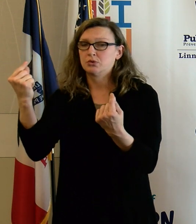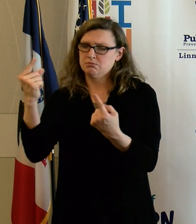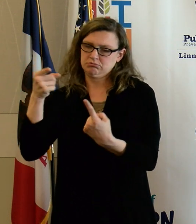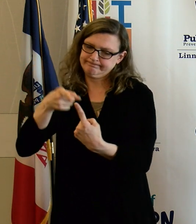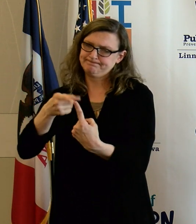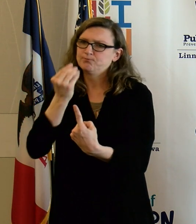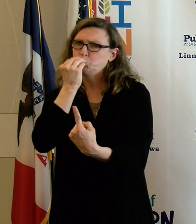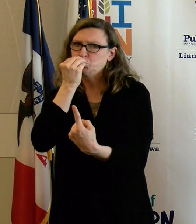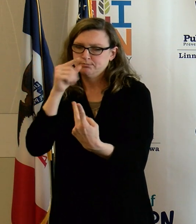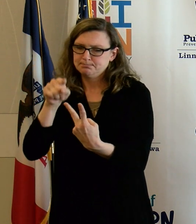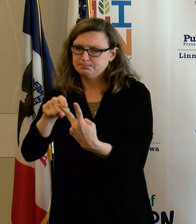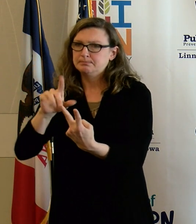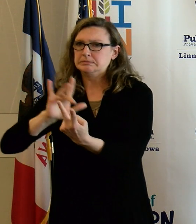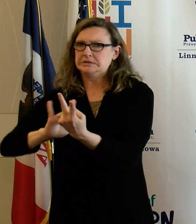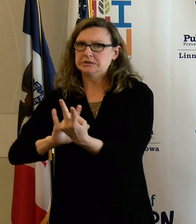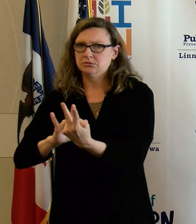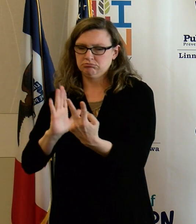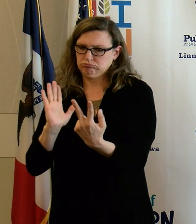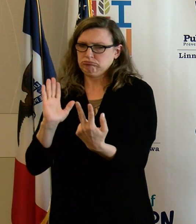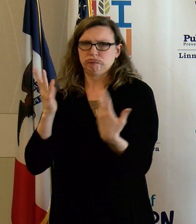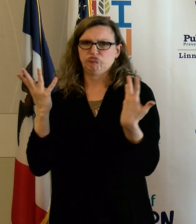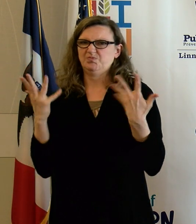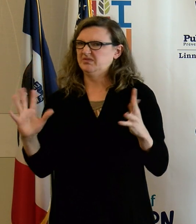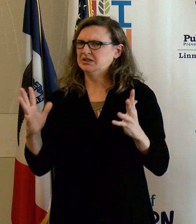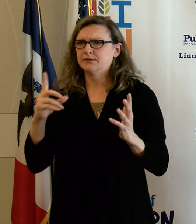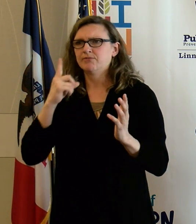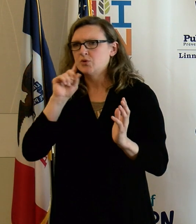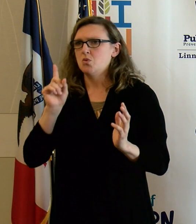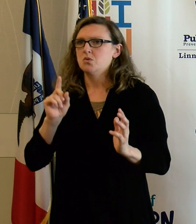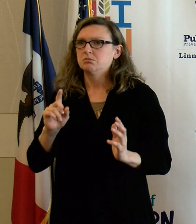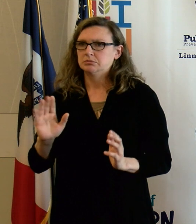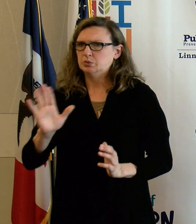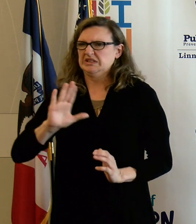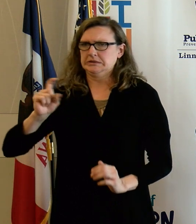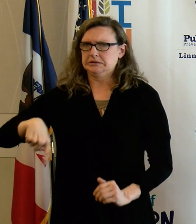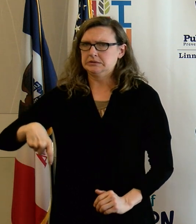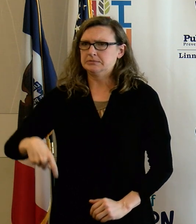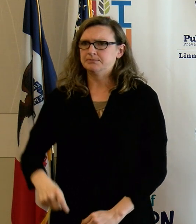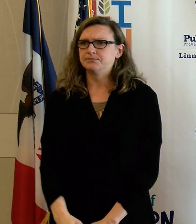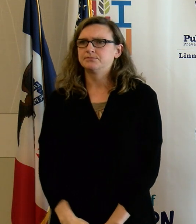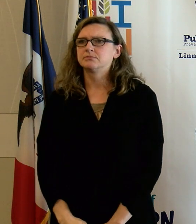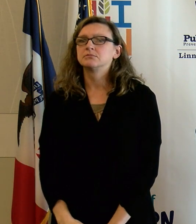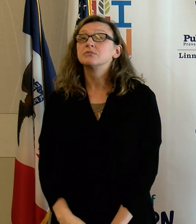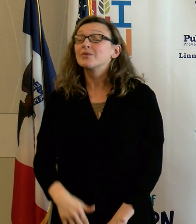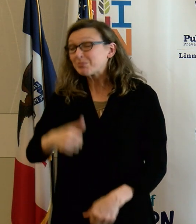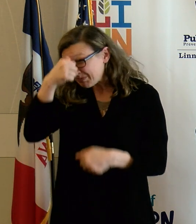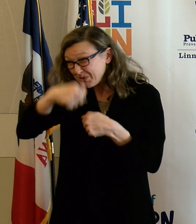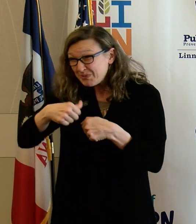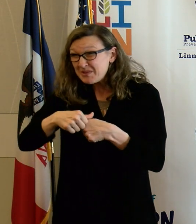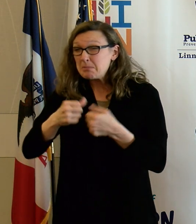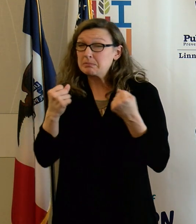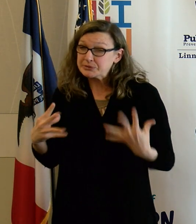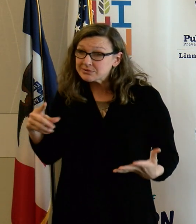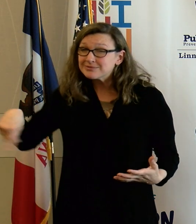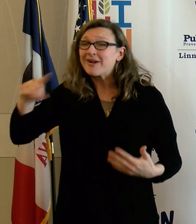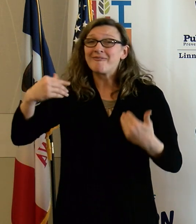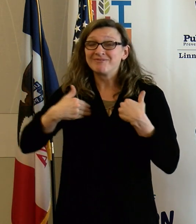supplies. When available, use a drive-through, a pickup service, or delivery.